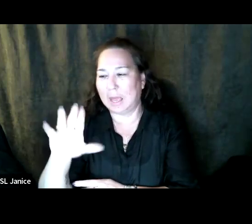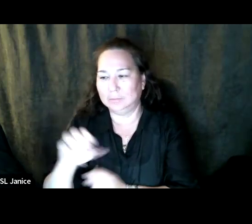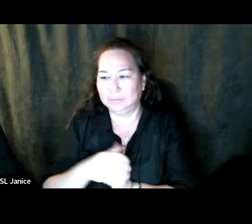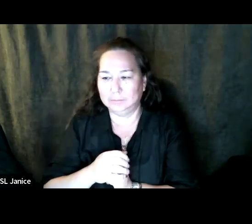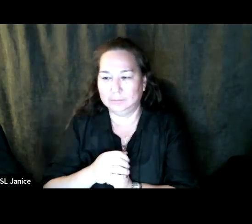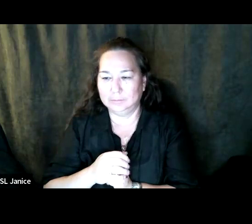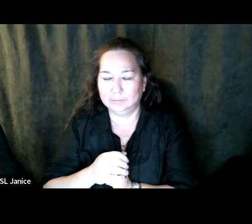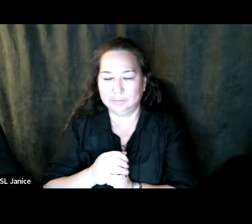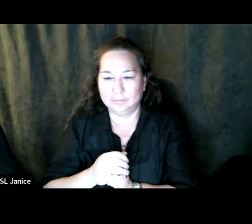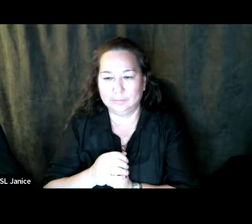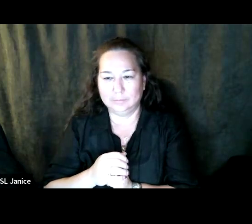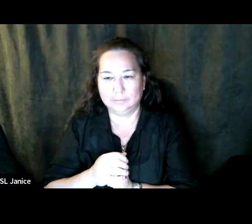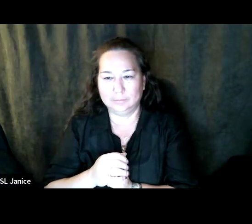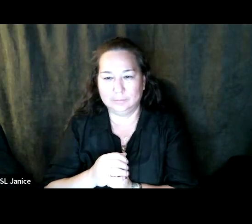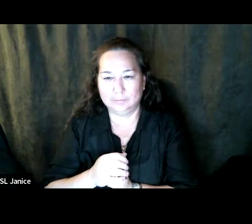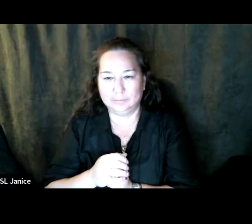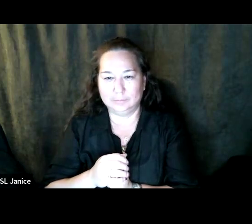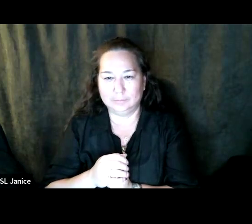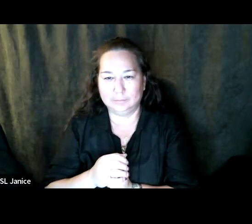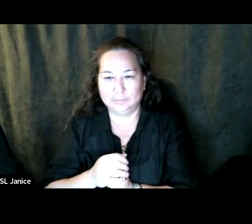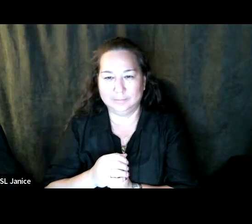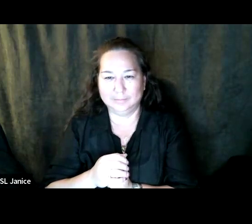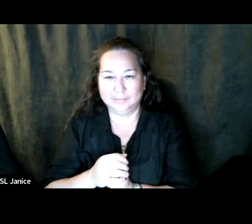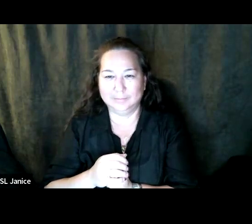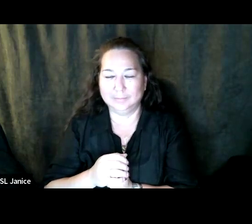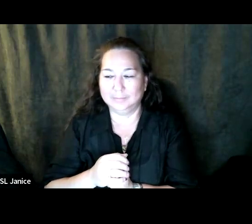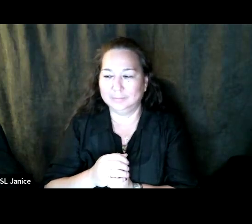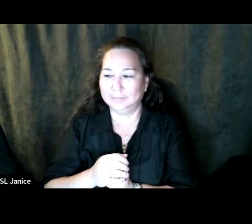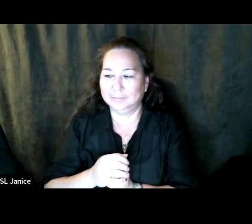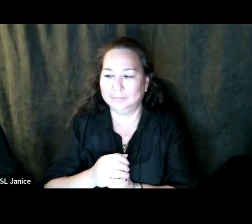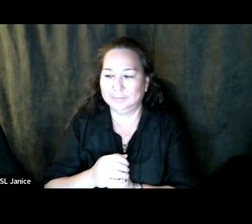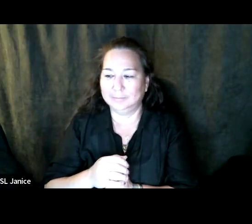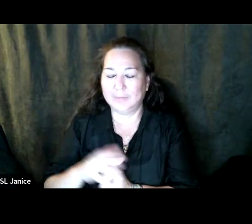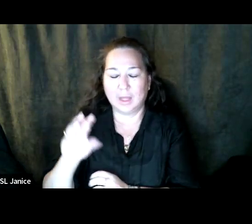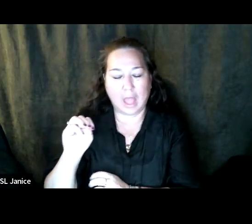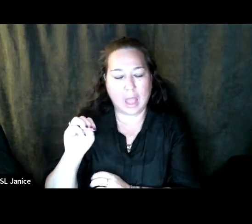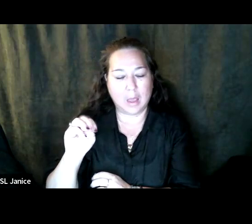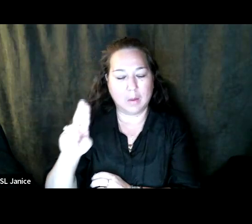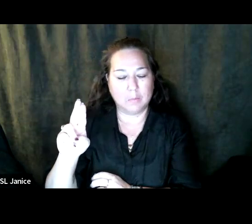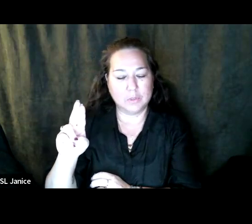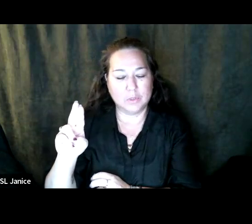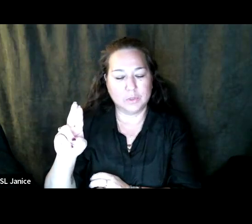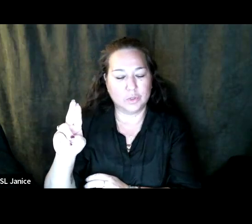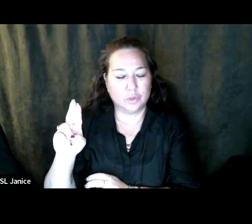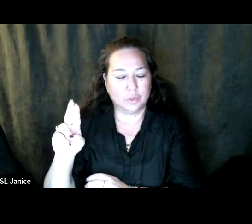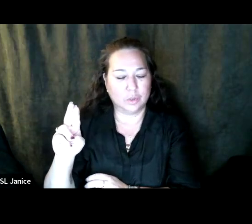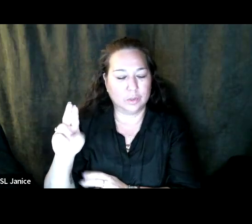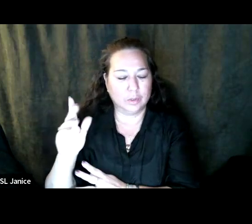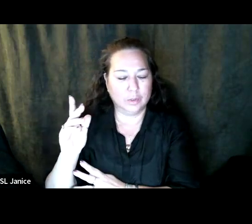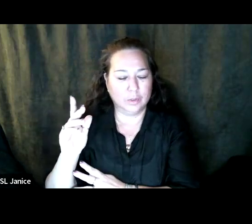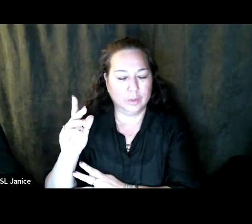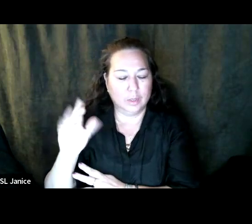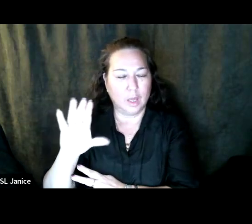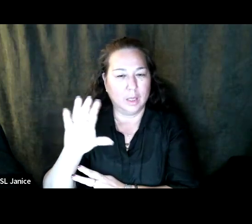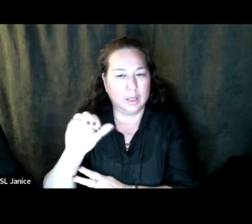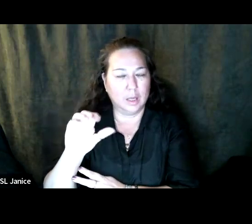Question, Mr. Hernandez. Thank you so much for the presentation. It's exciting to learn more about your school. I've heard so